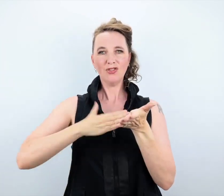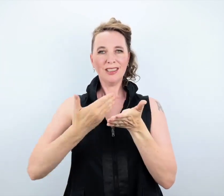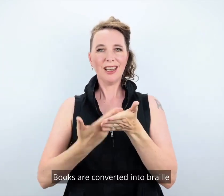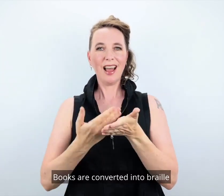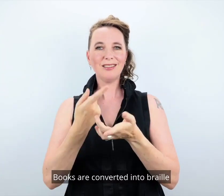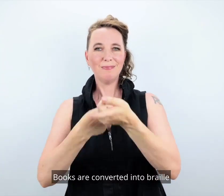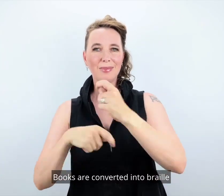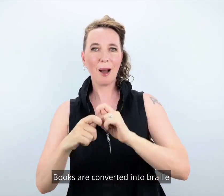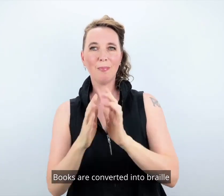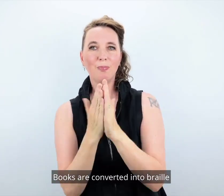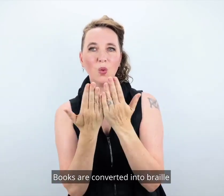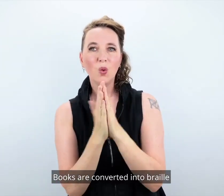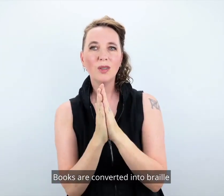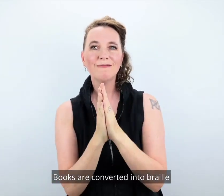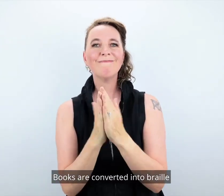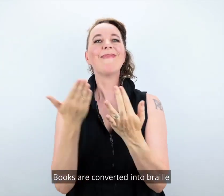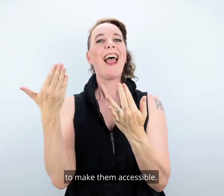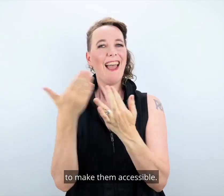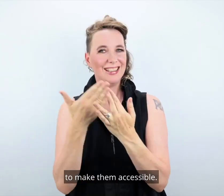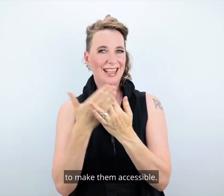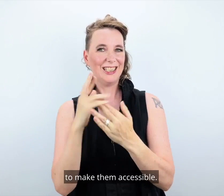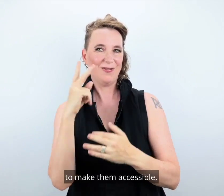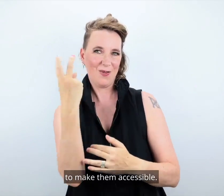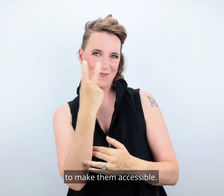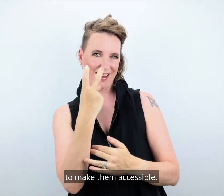Books are converted into braille to make them accessible.